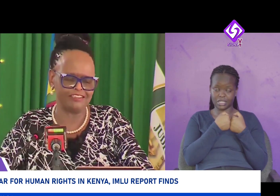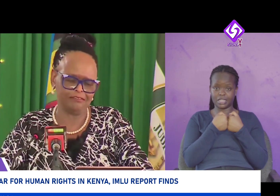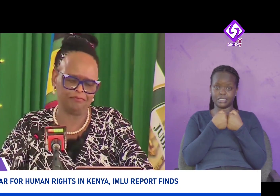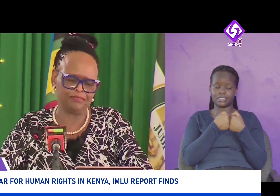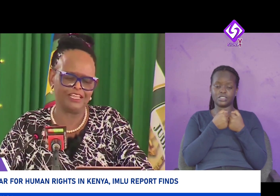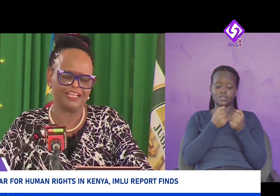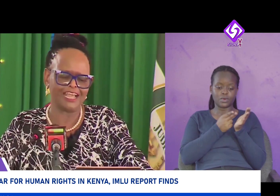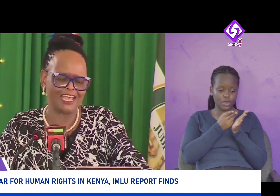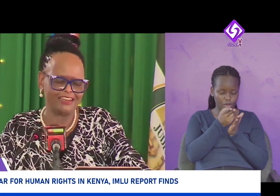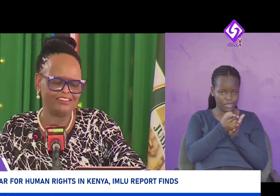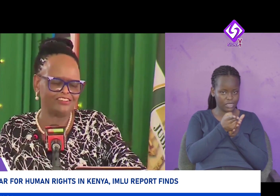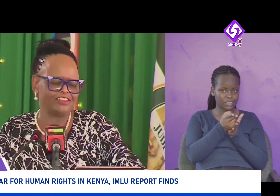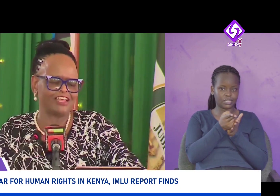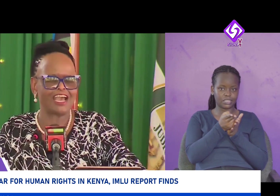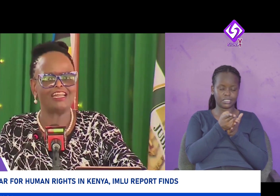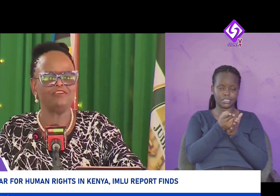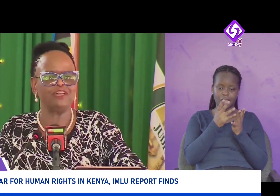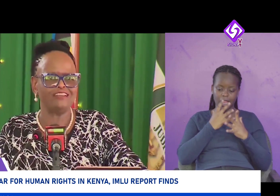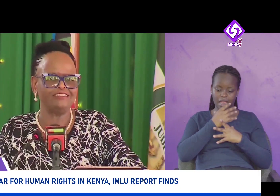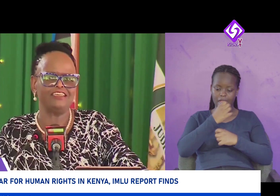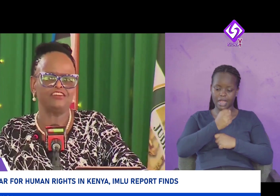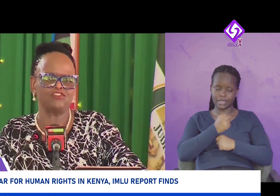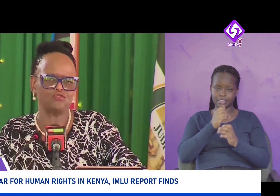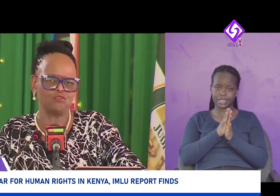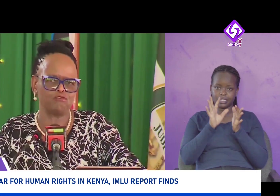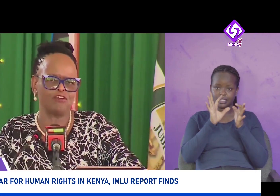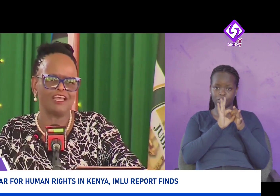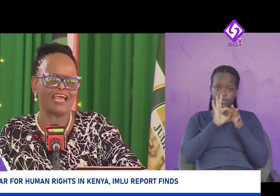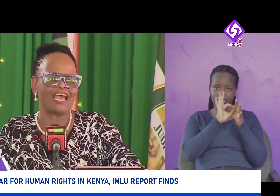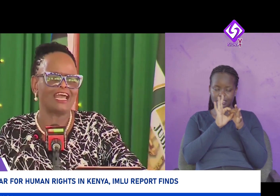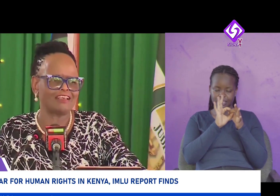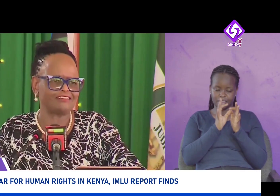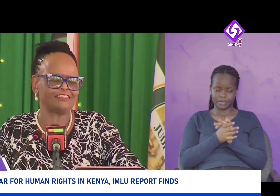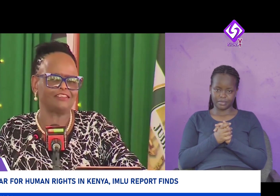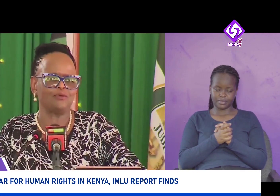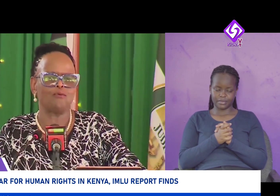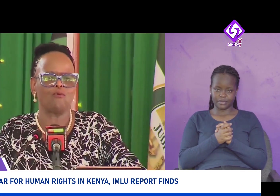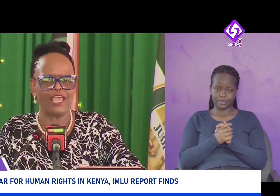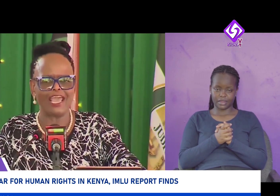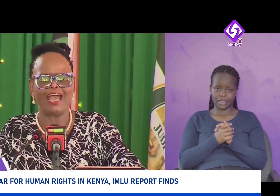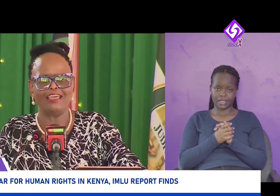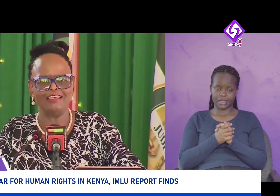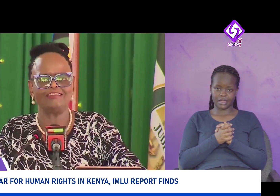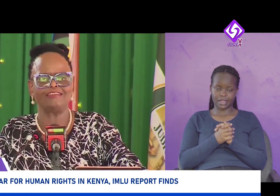honesty, courage, and a united resolve, and ask, where is